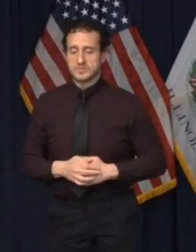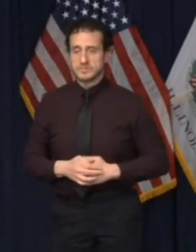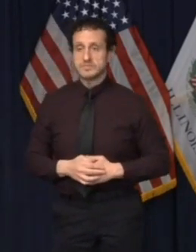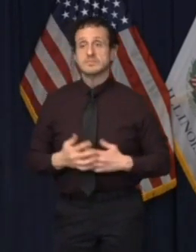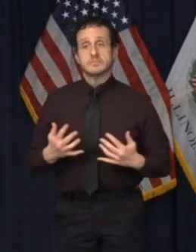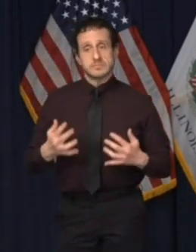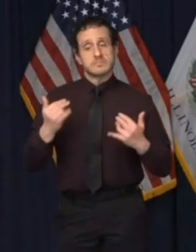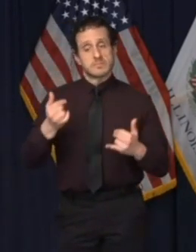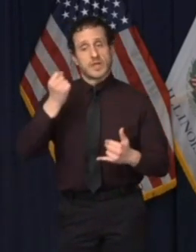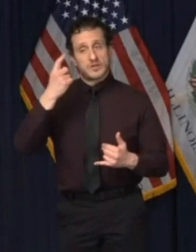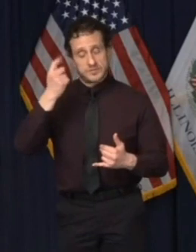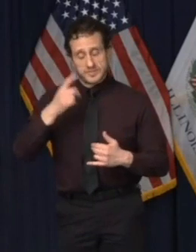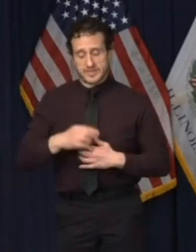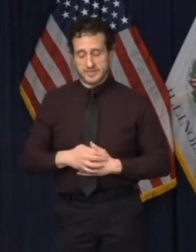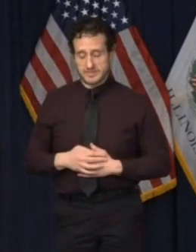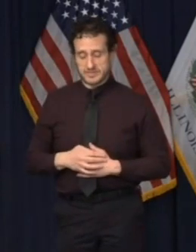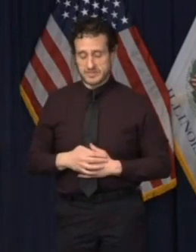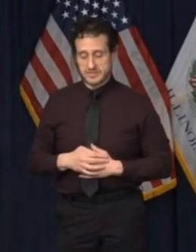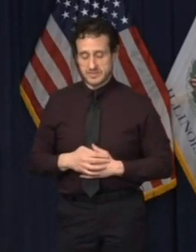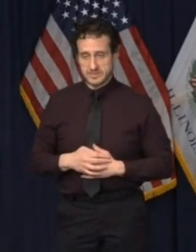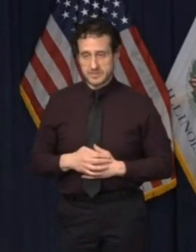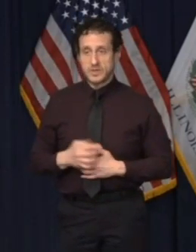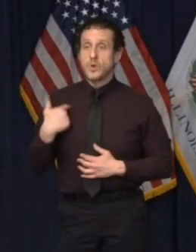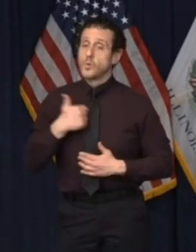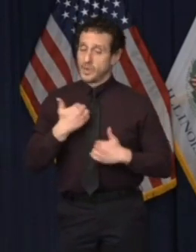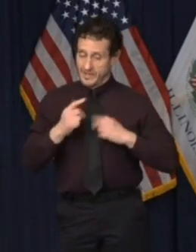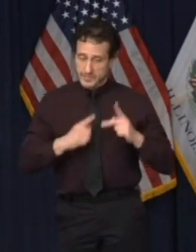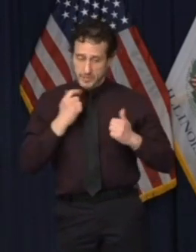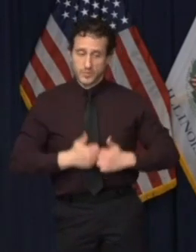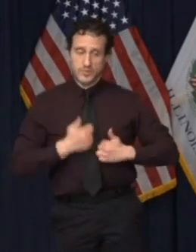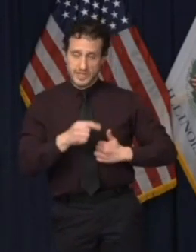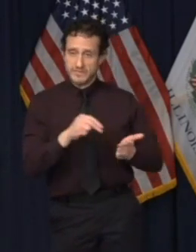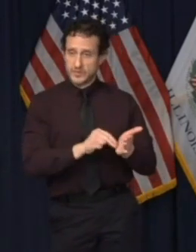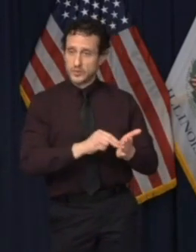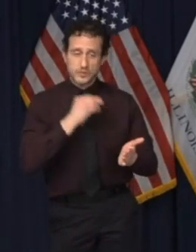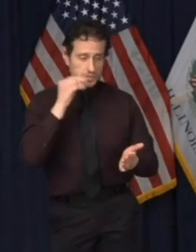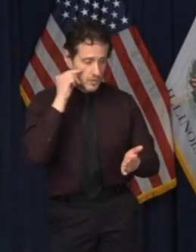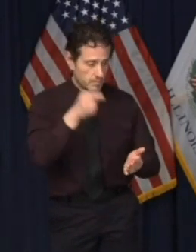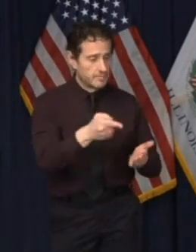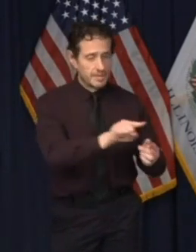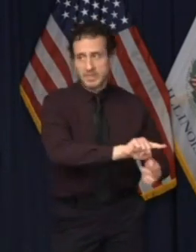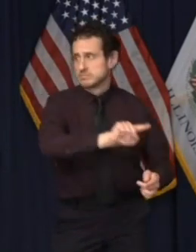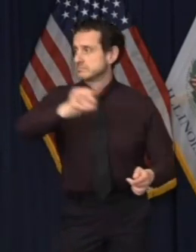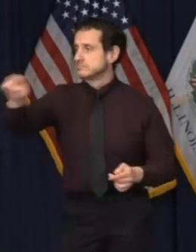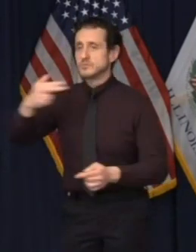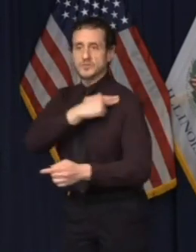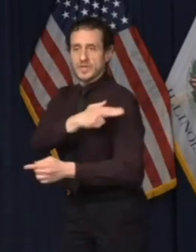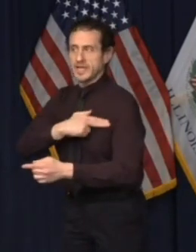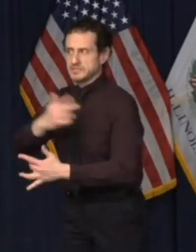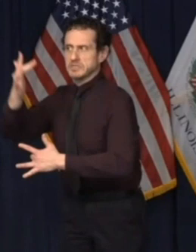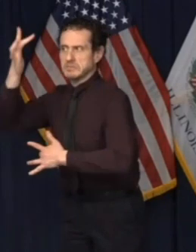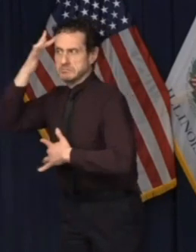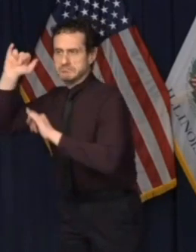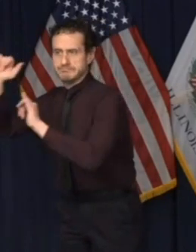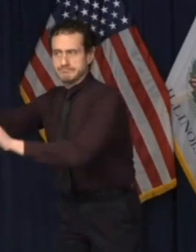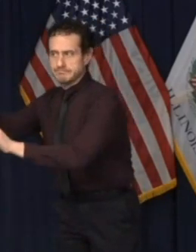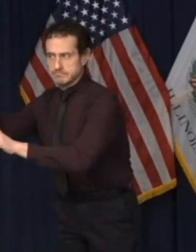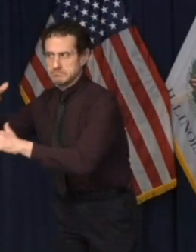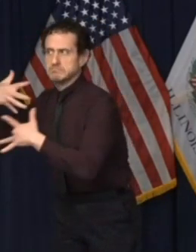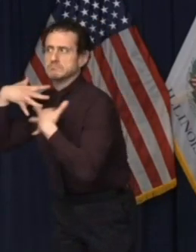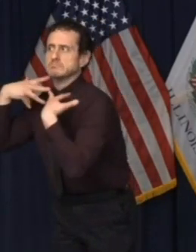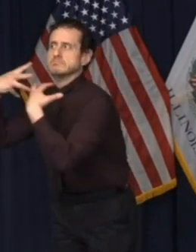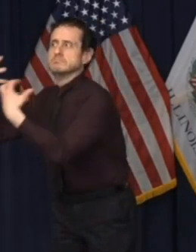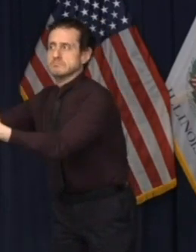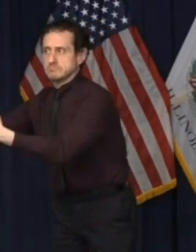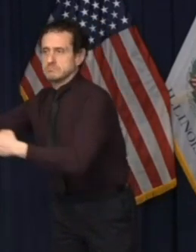residents that are coming who were at long-term care facilities that went to a hospital and then are trying to be returned to long-term